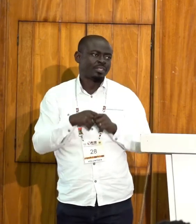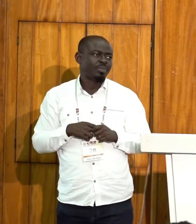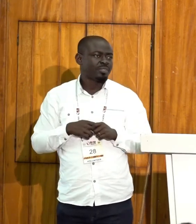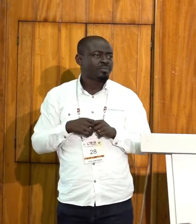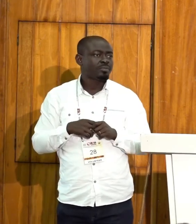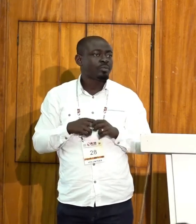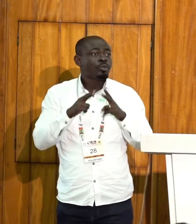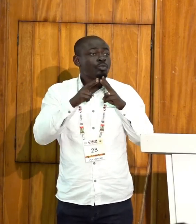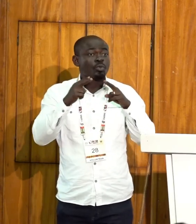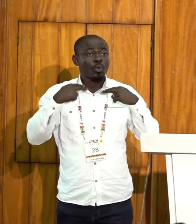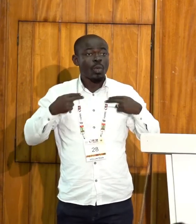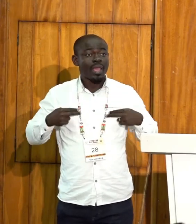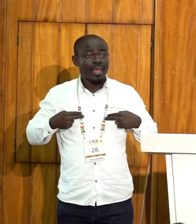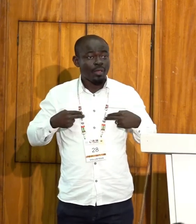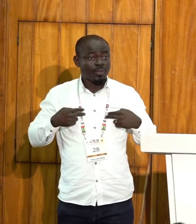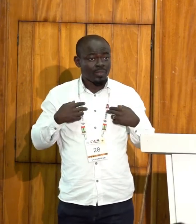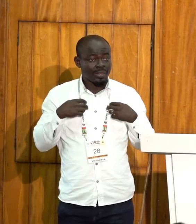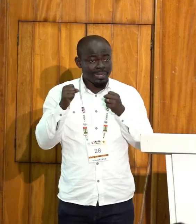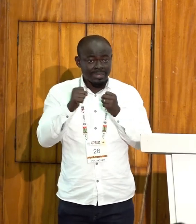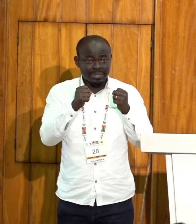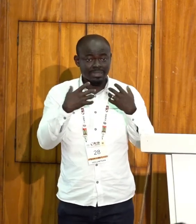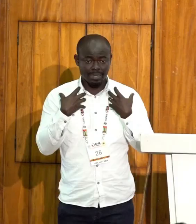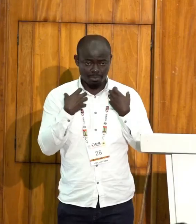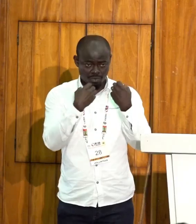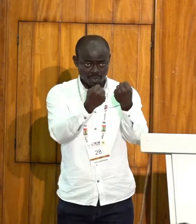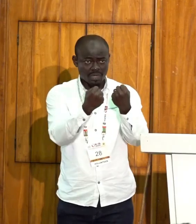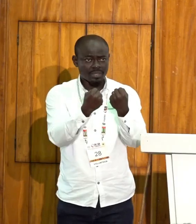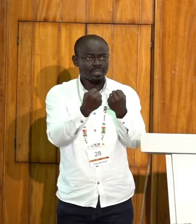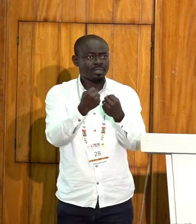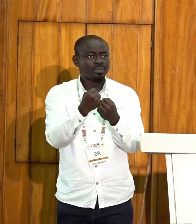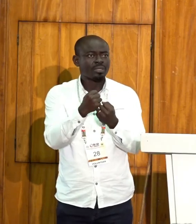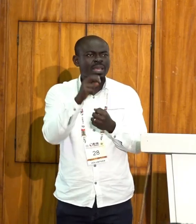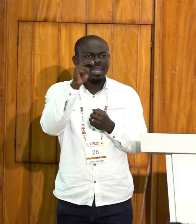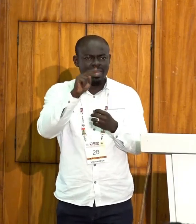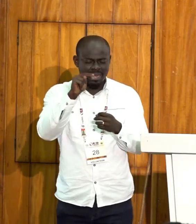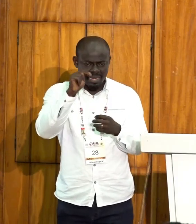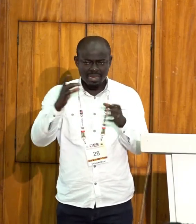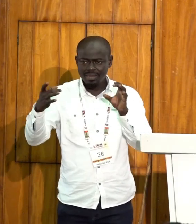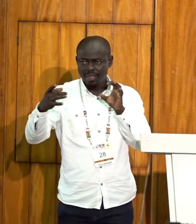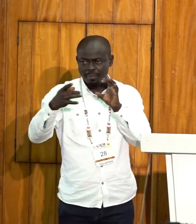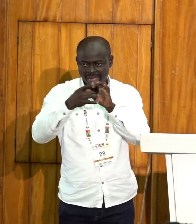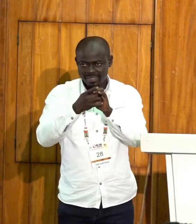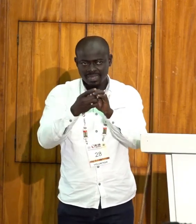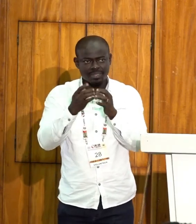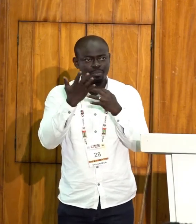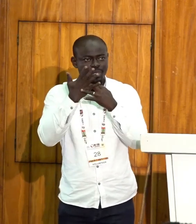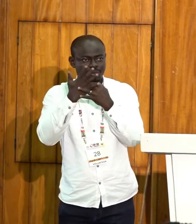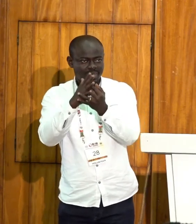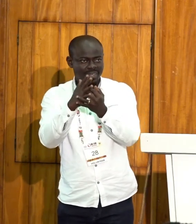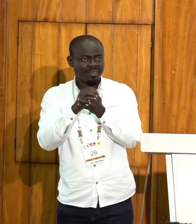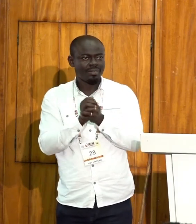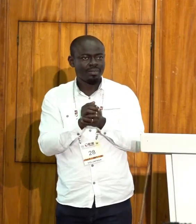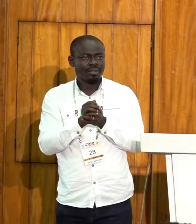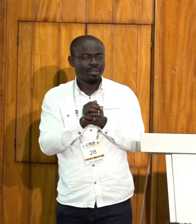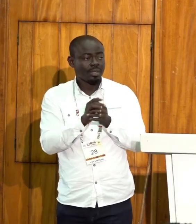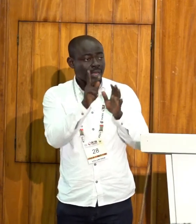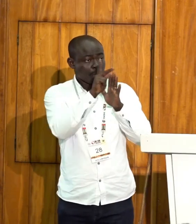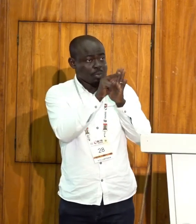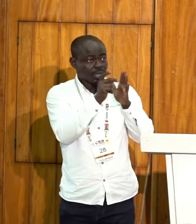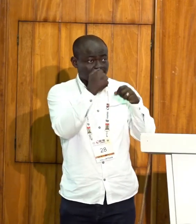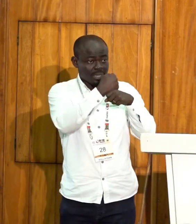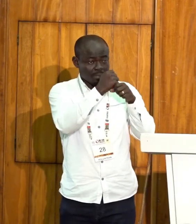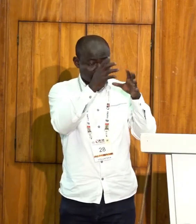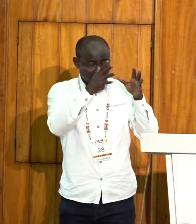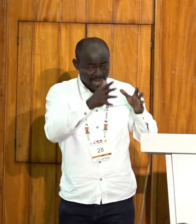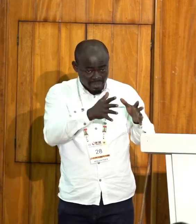So health system strengthening requires a partnership between the